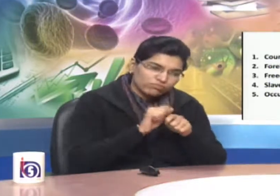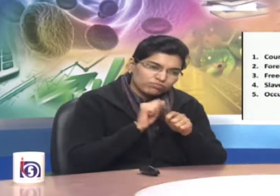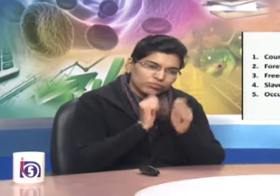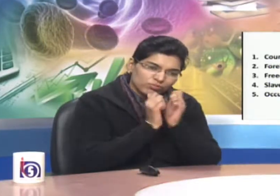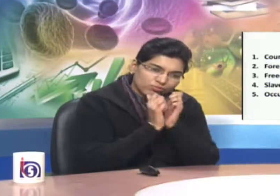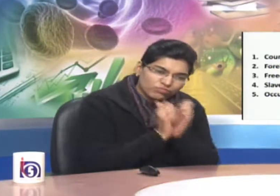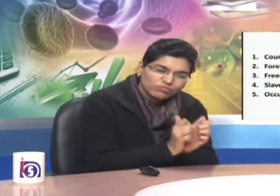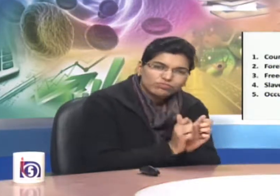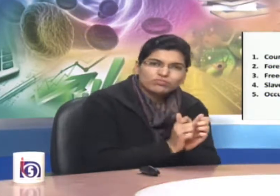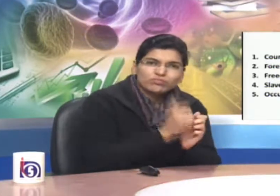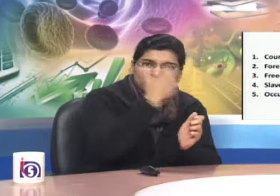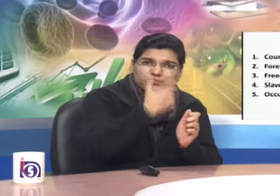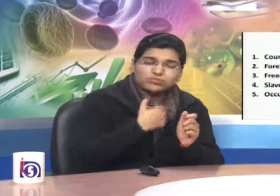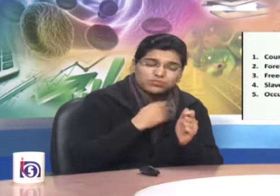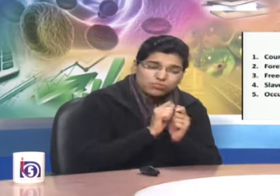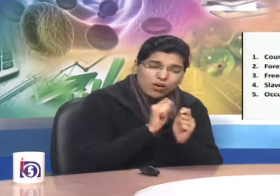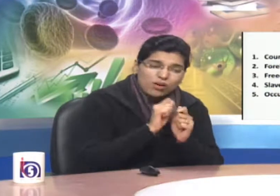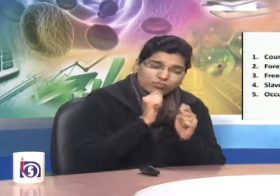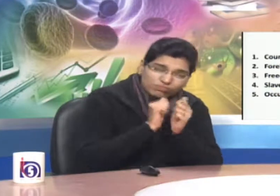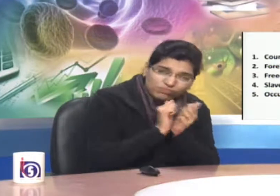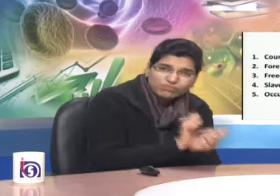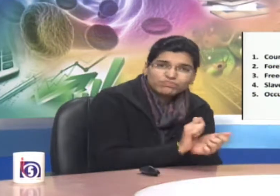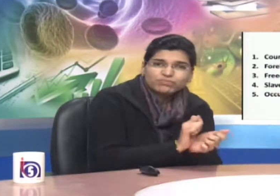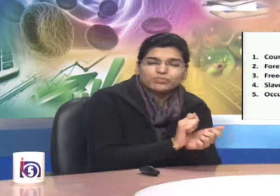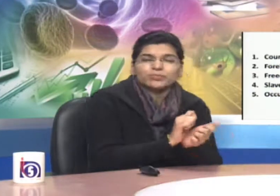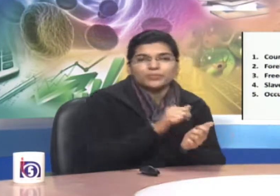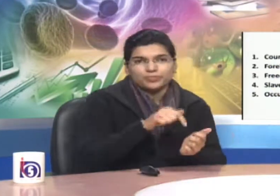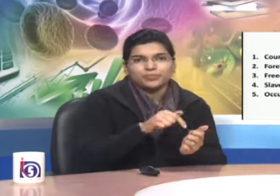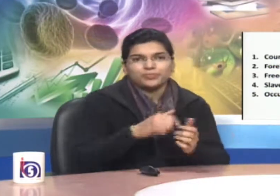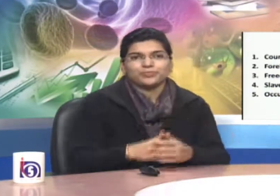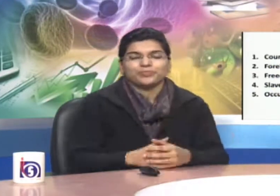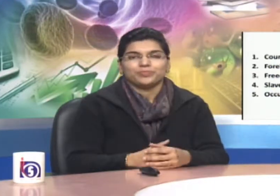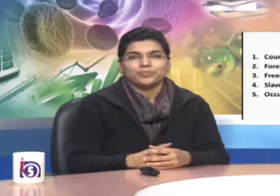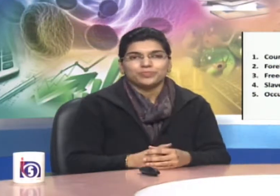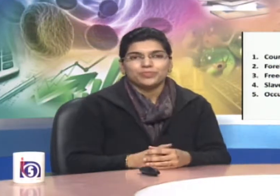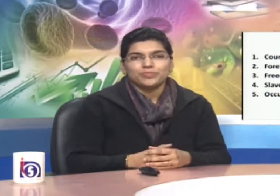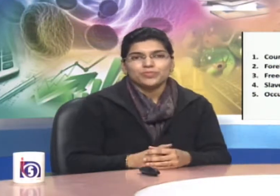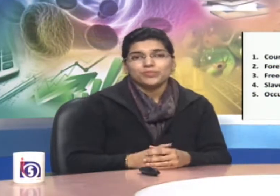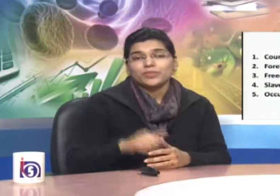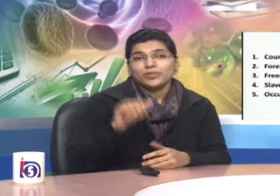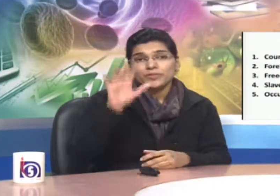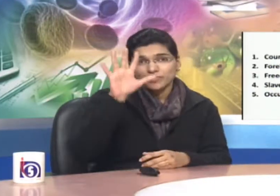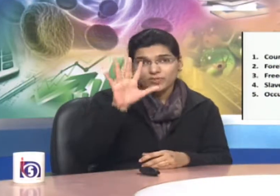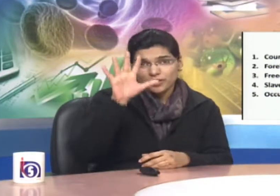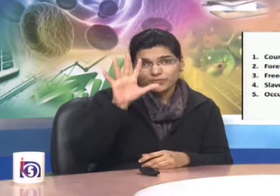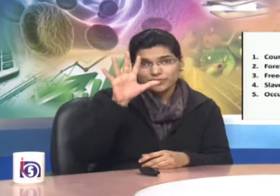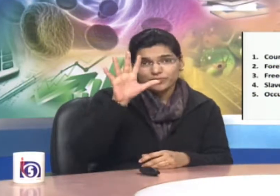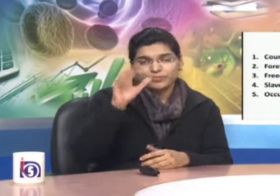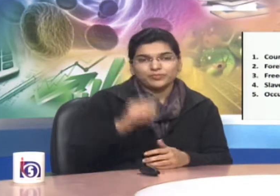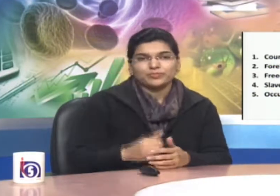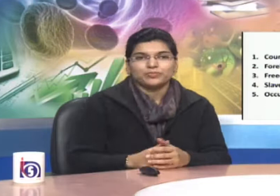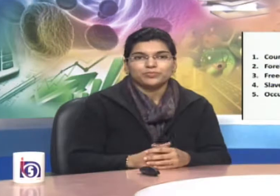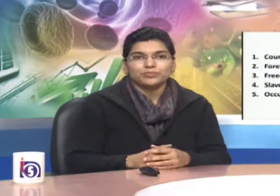being controlled by somebody, doing everything that they say. Fifth word is